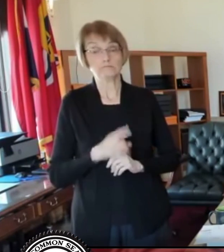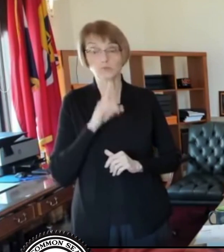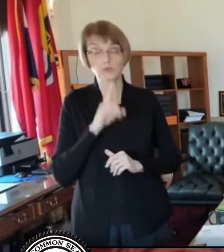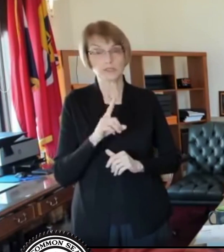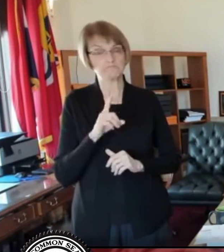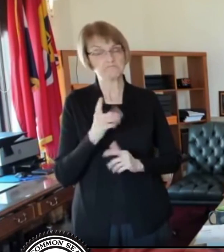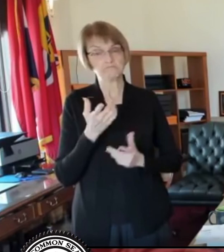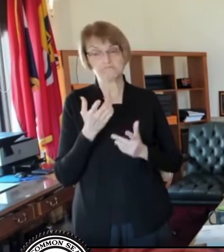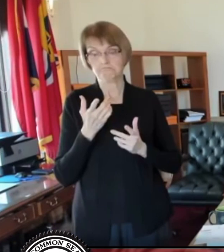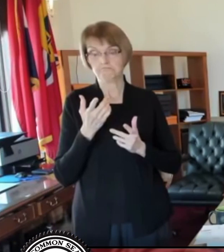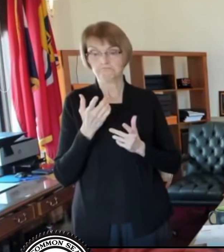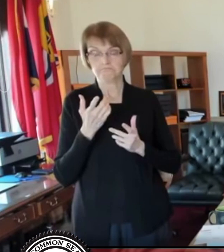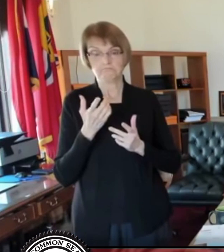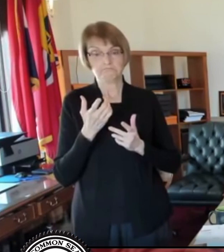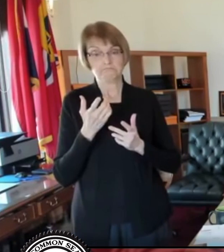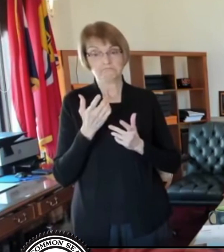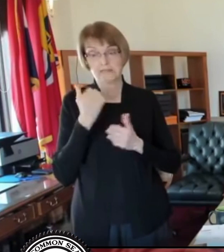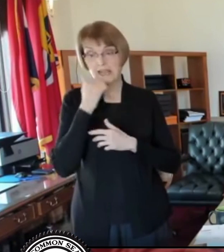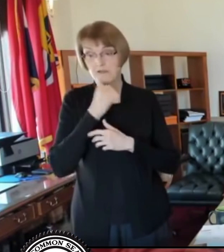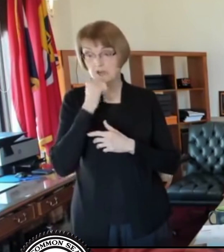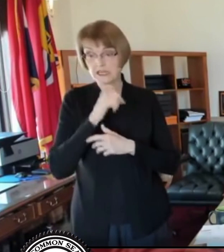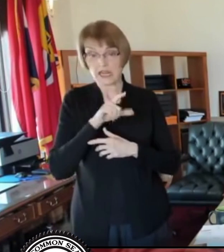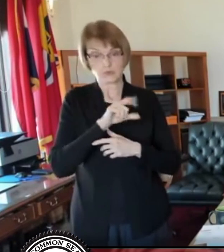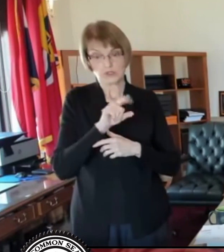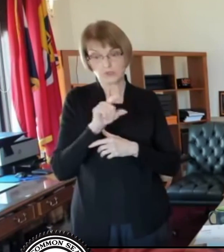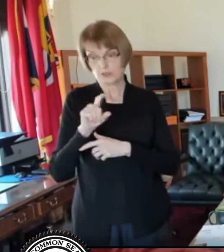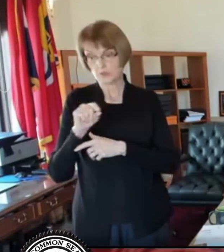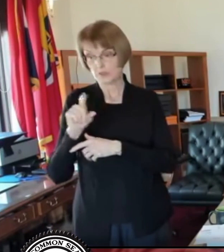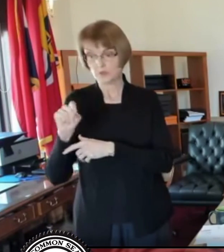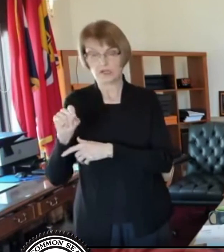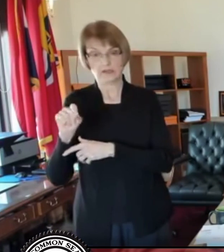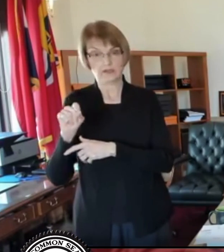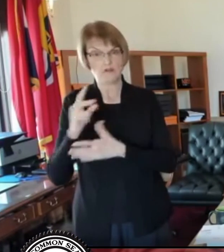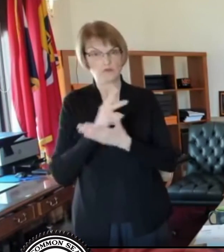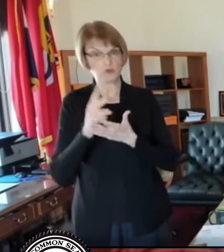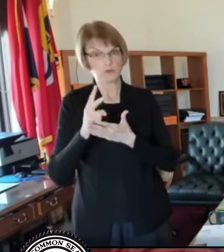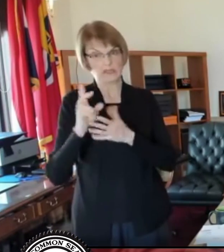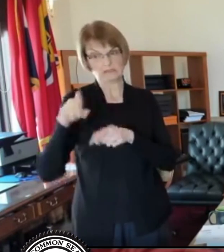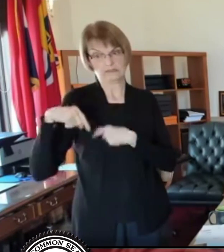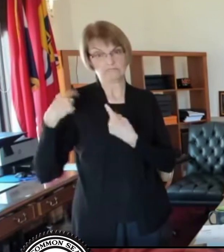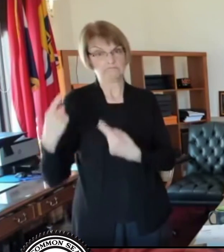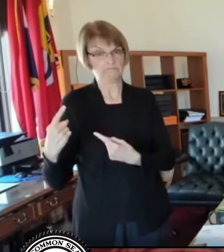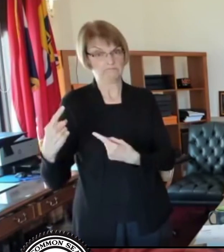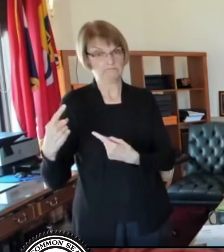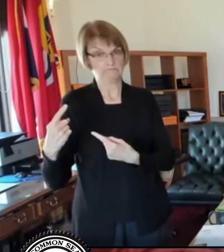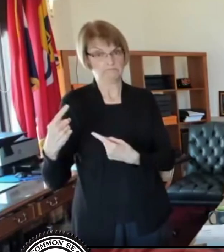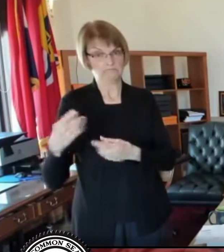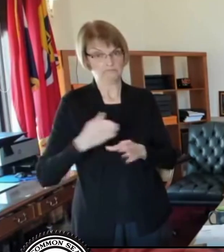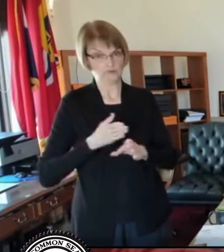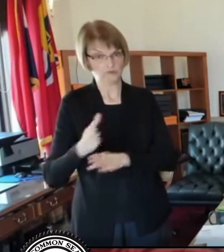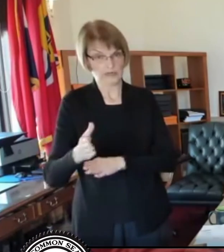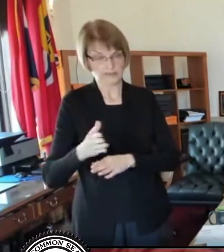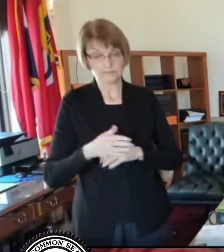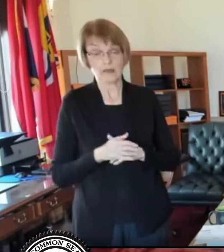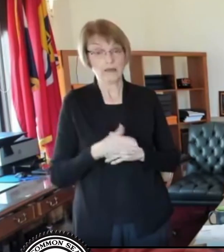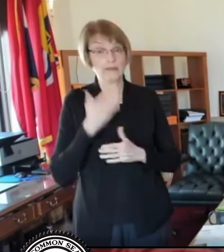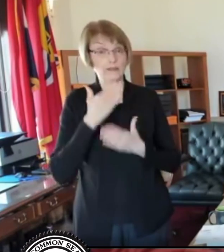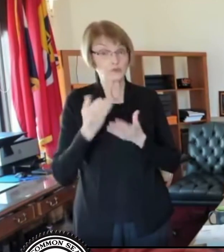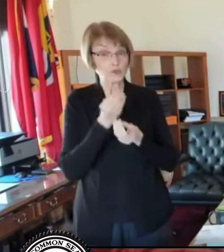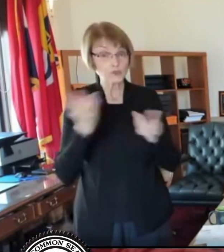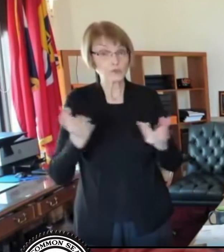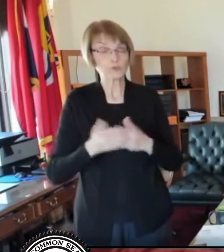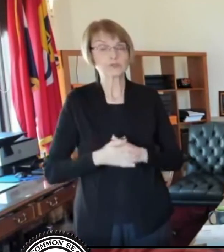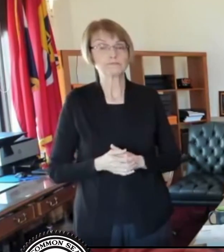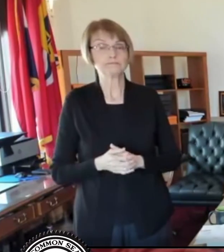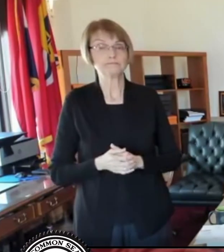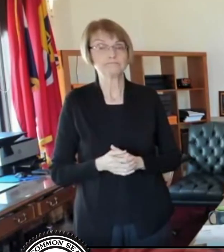around 20 per day for the last 2 weeks, right about 2 weeks. So that's good news.